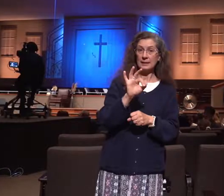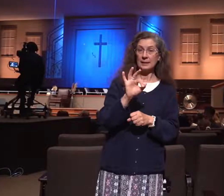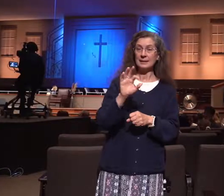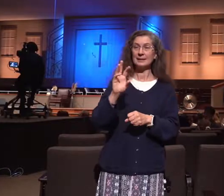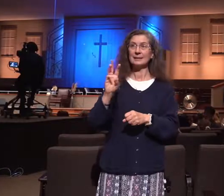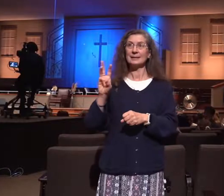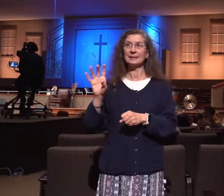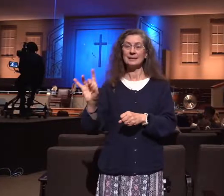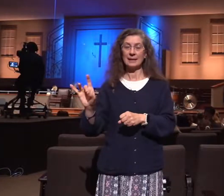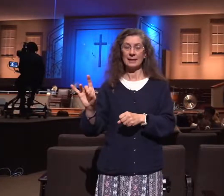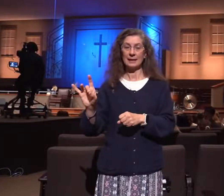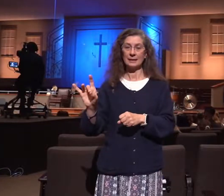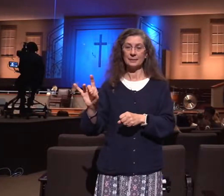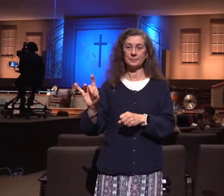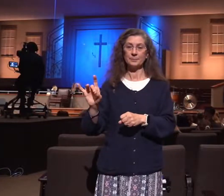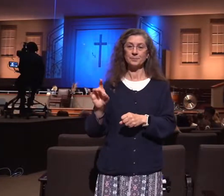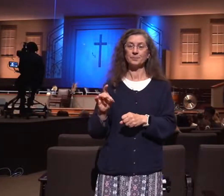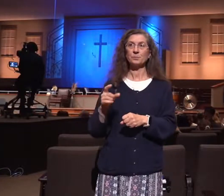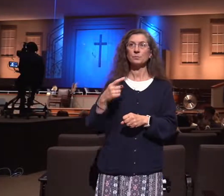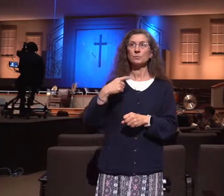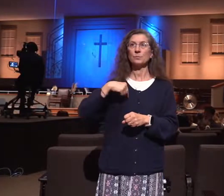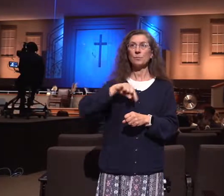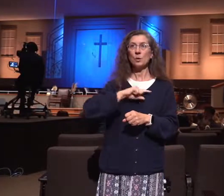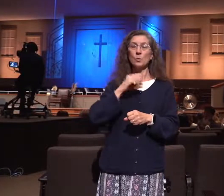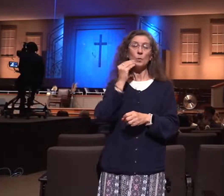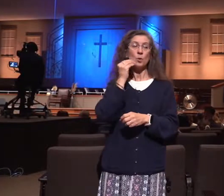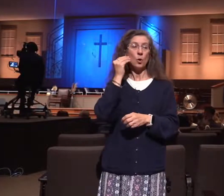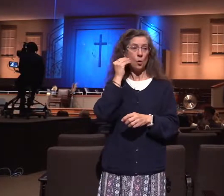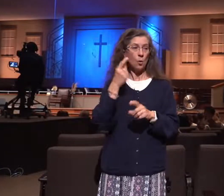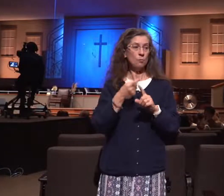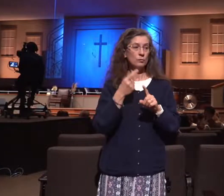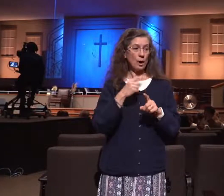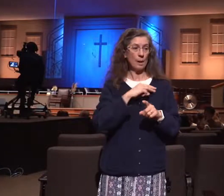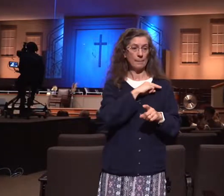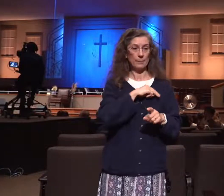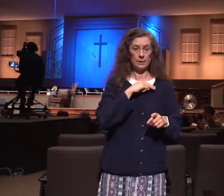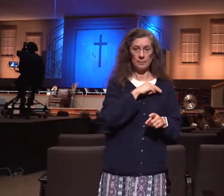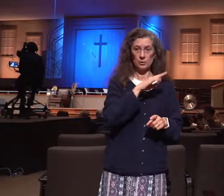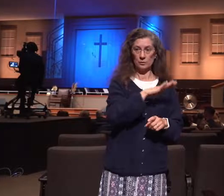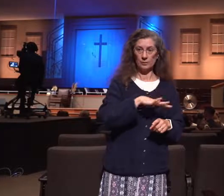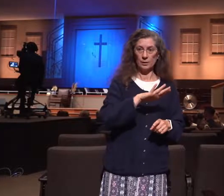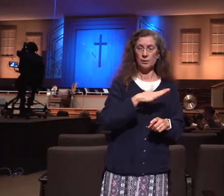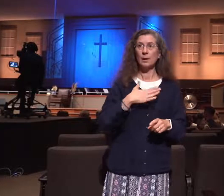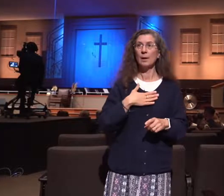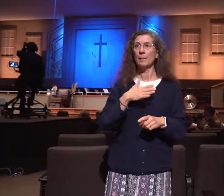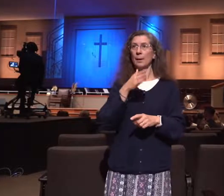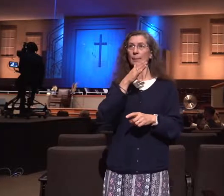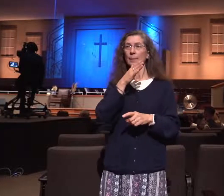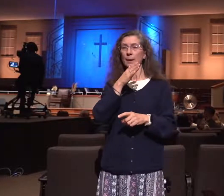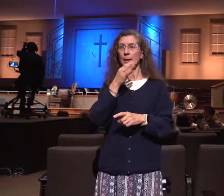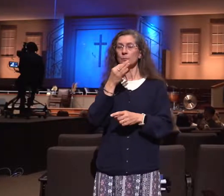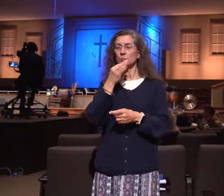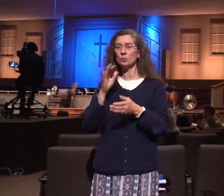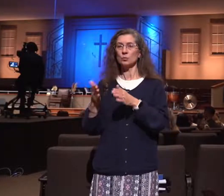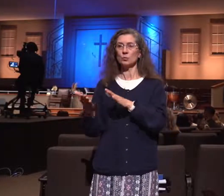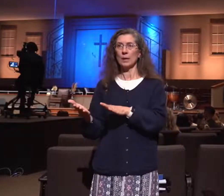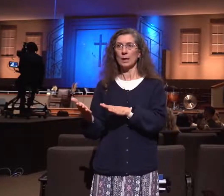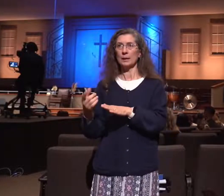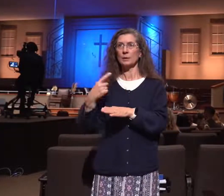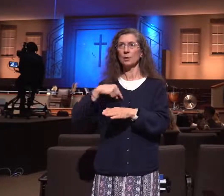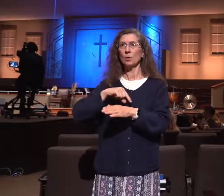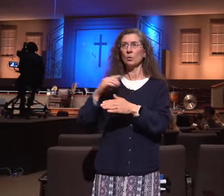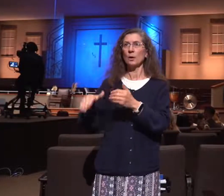1968. We were home from furlough. My mother was dying. We came home a little